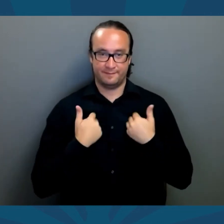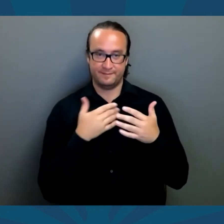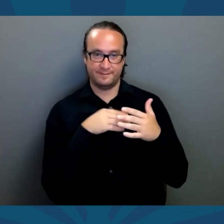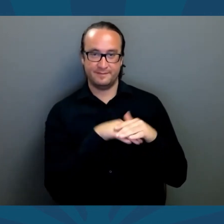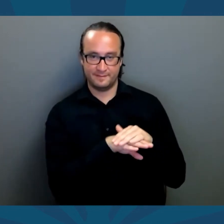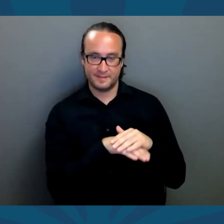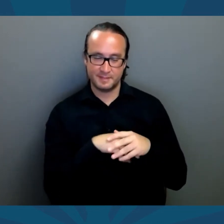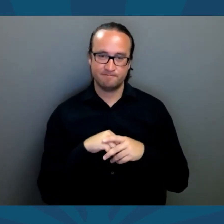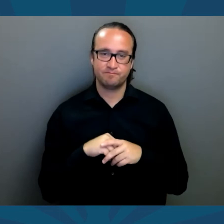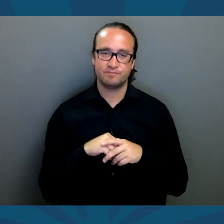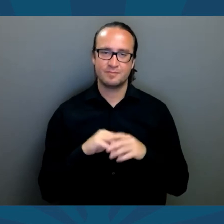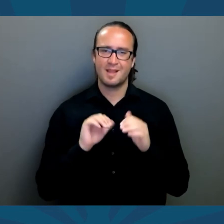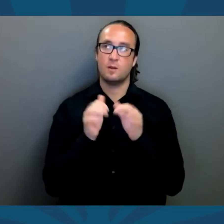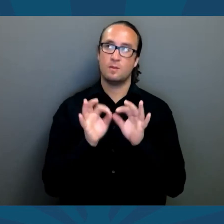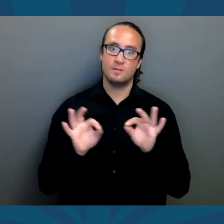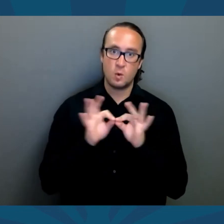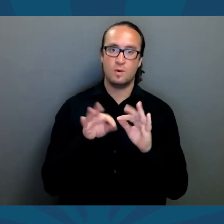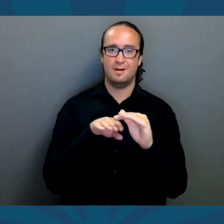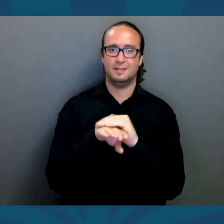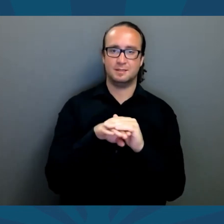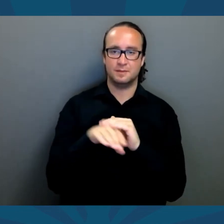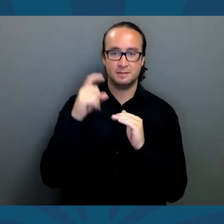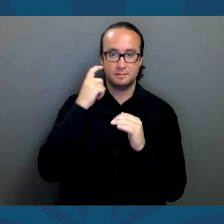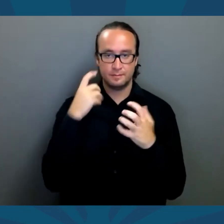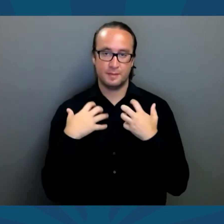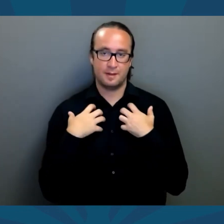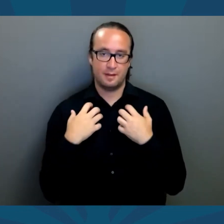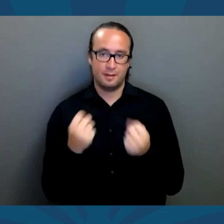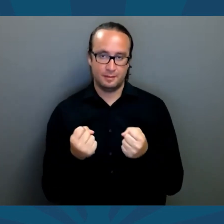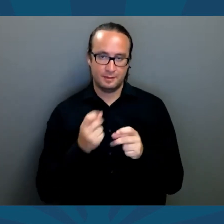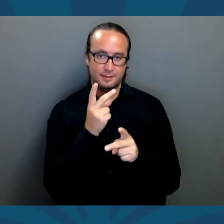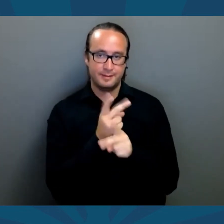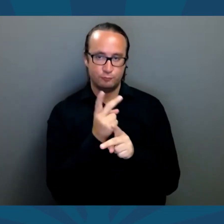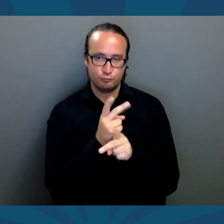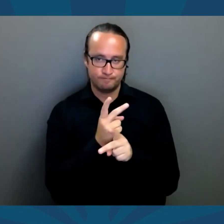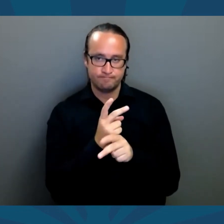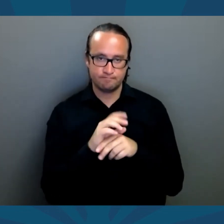how important accessible mental health care is,